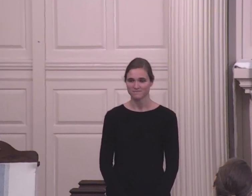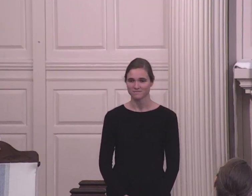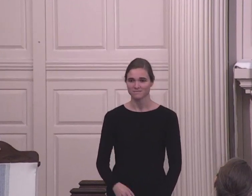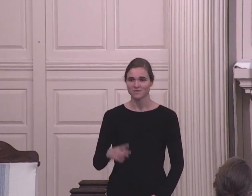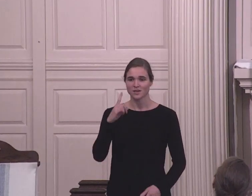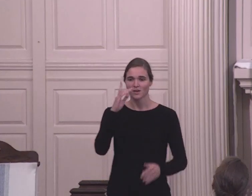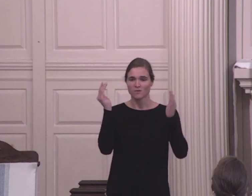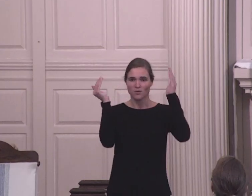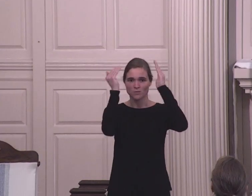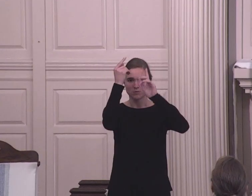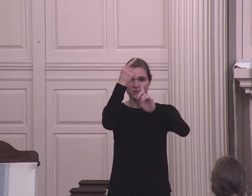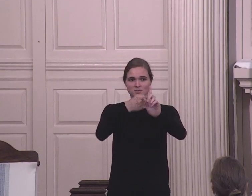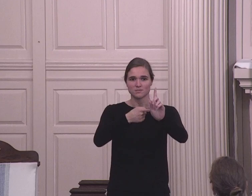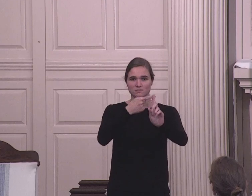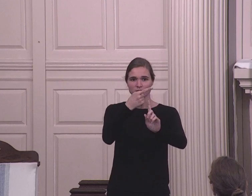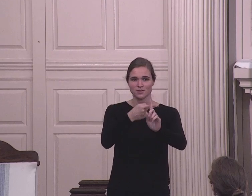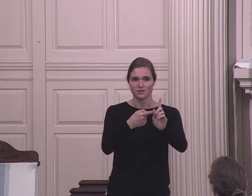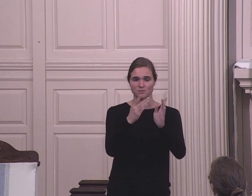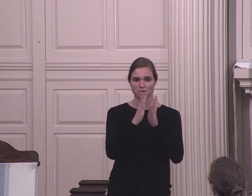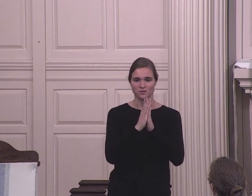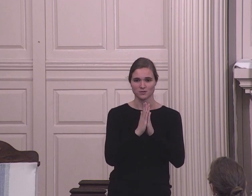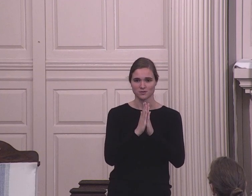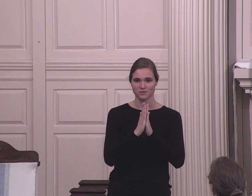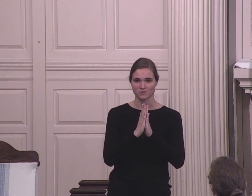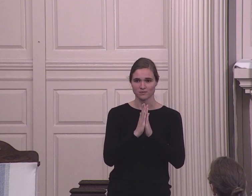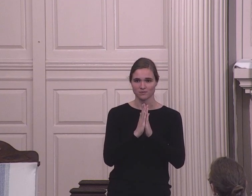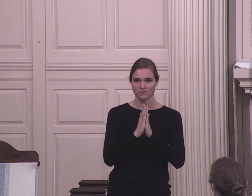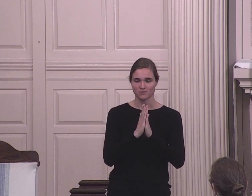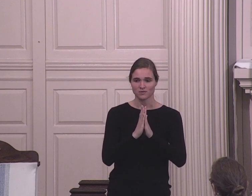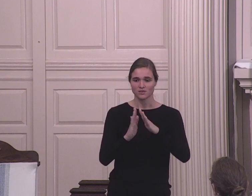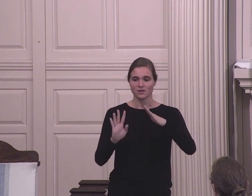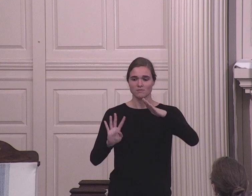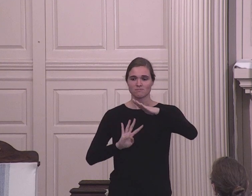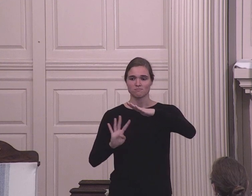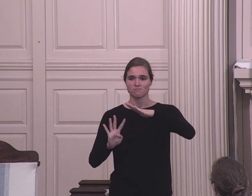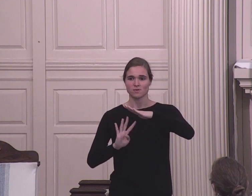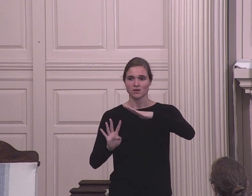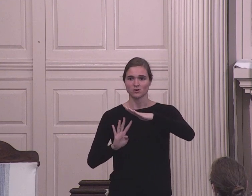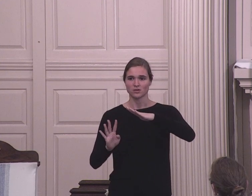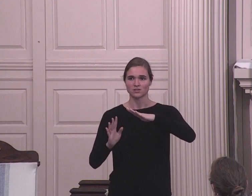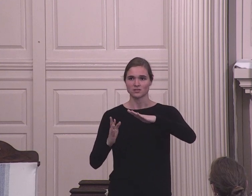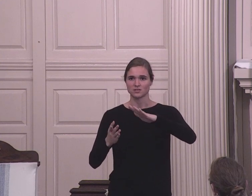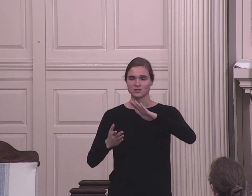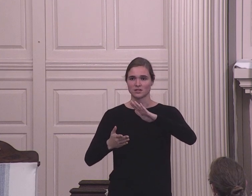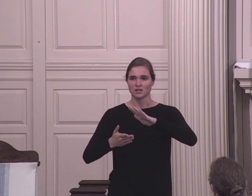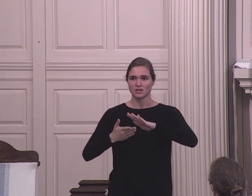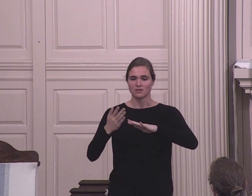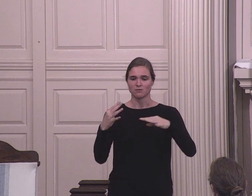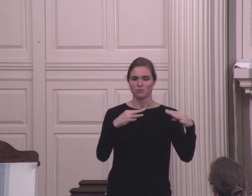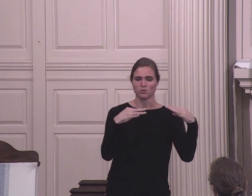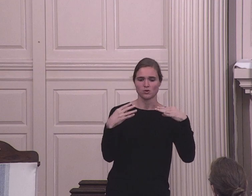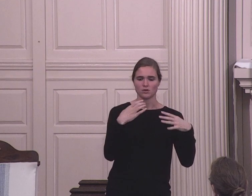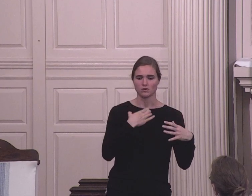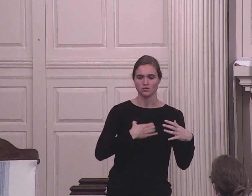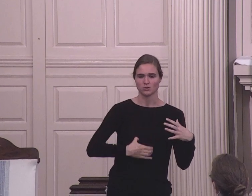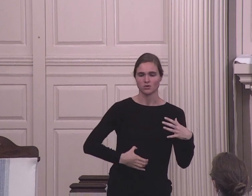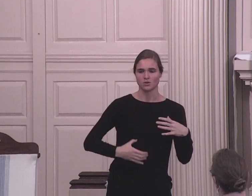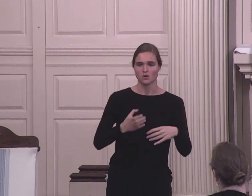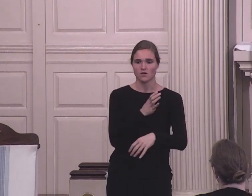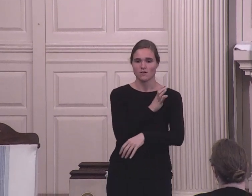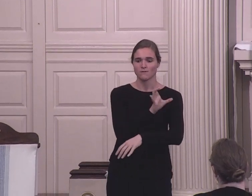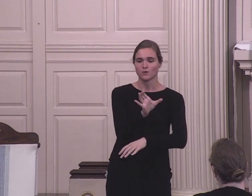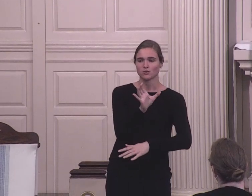For the Pope's monthly intention, that migrants fleeing from war or hunger, forced to